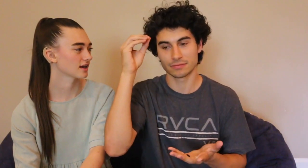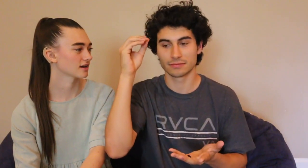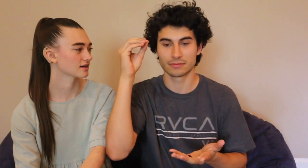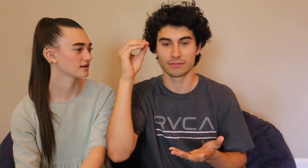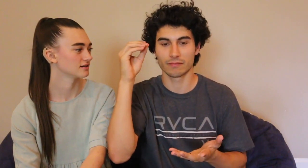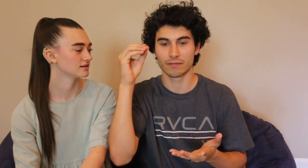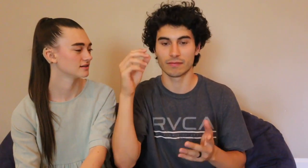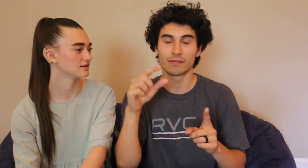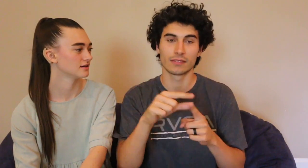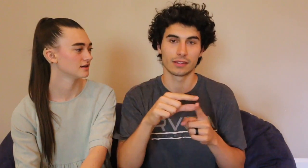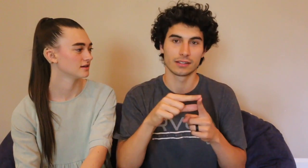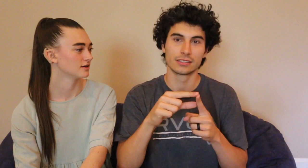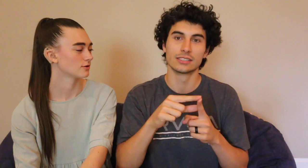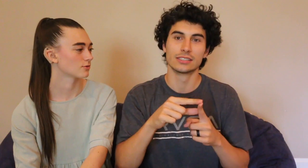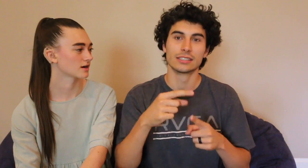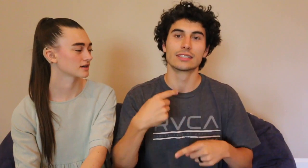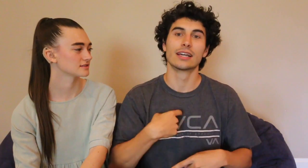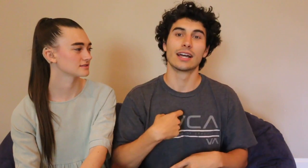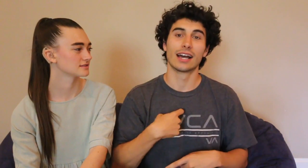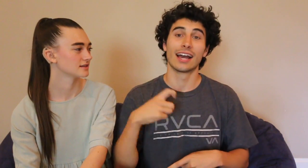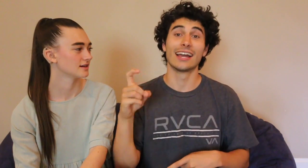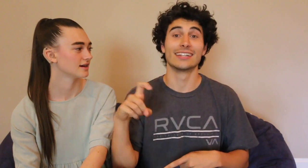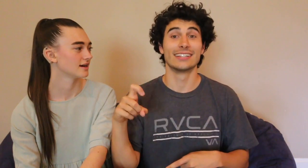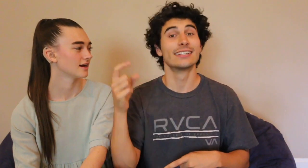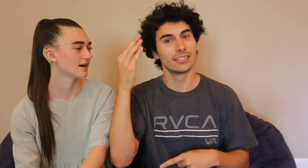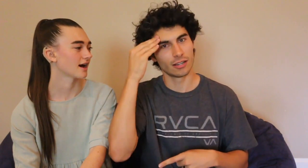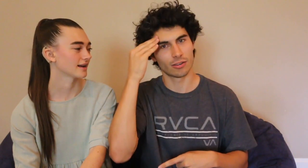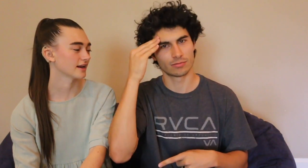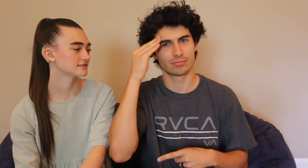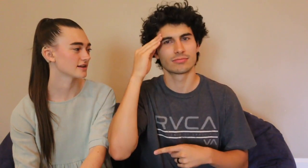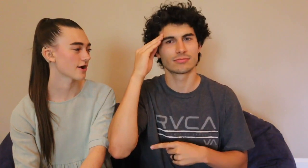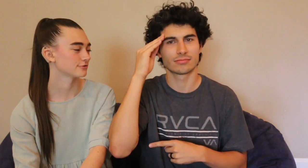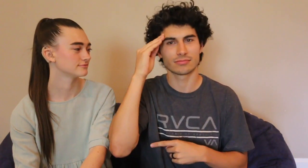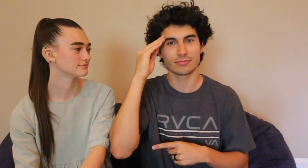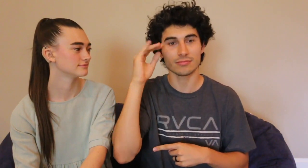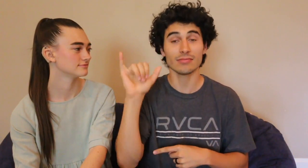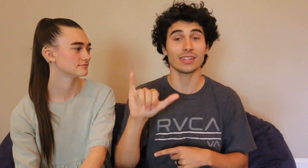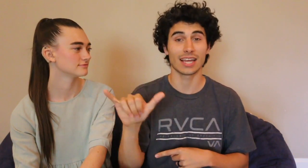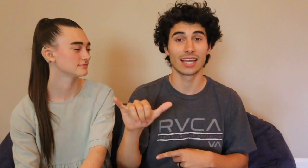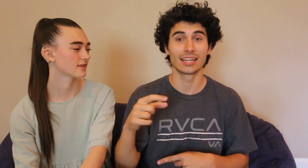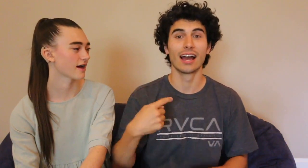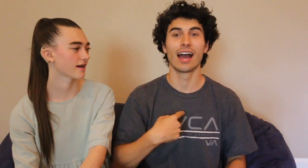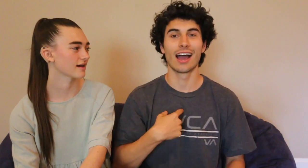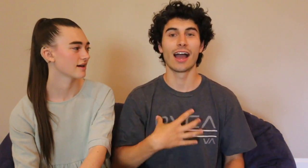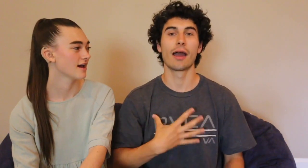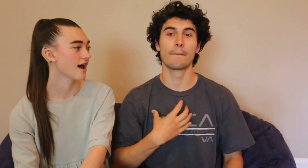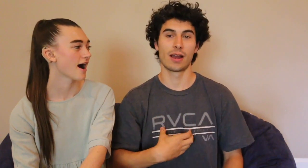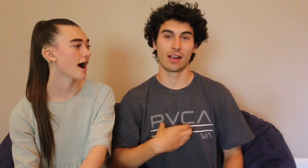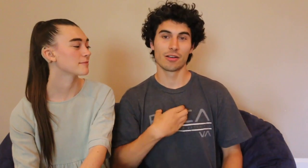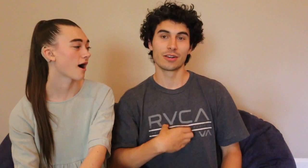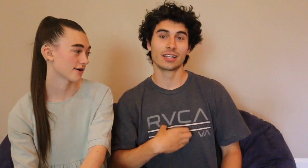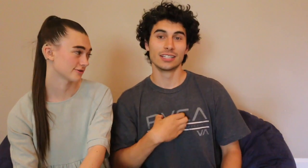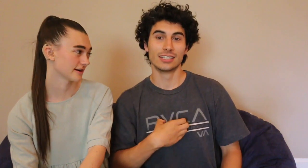words I needed to know. Like, I'm hungry.